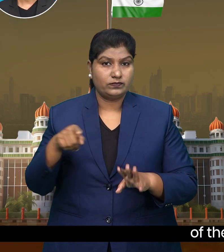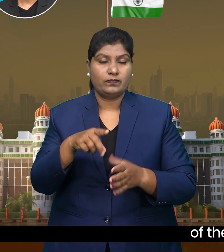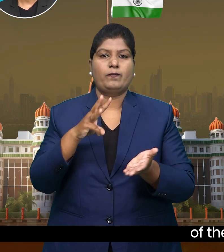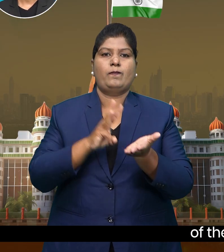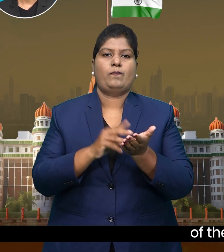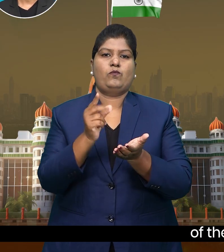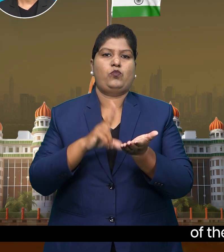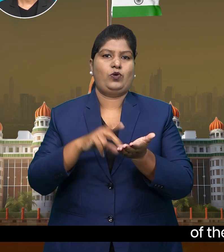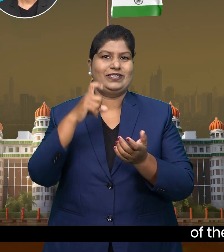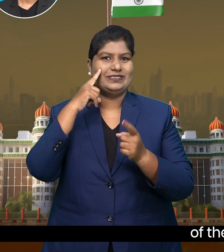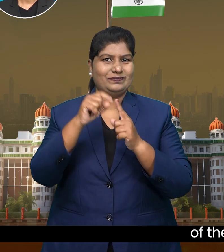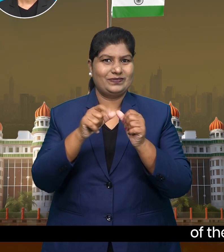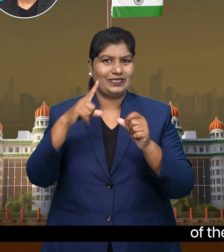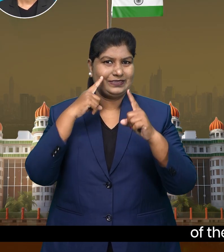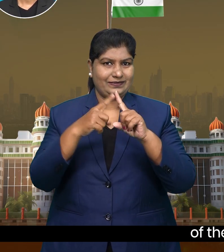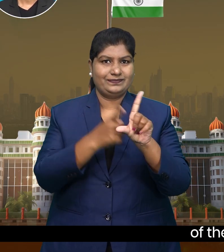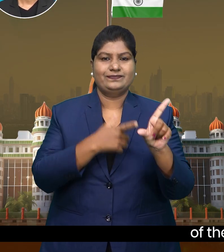municipality.